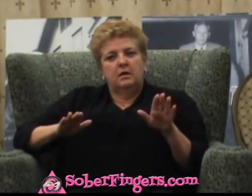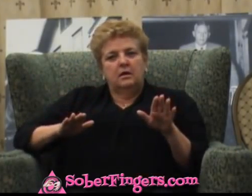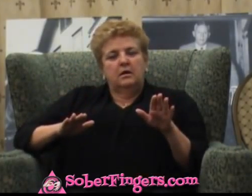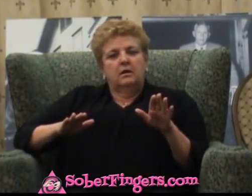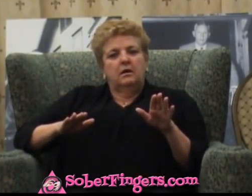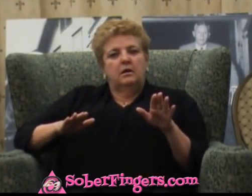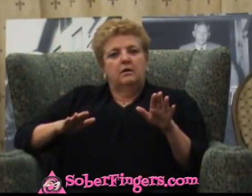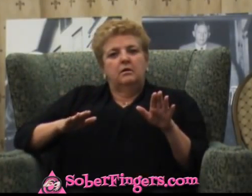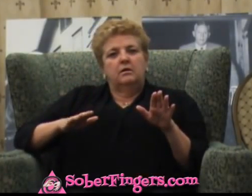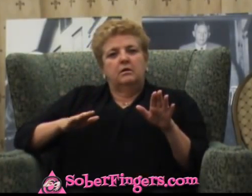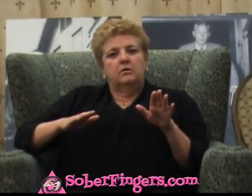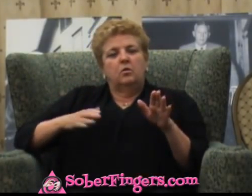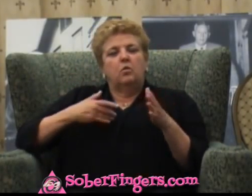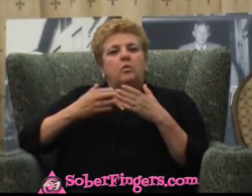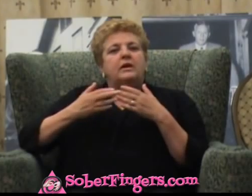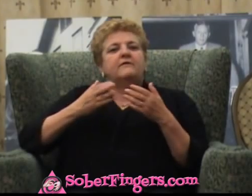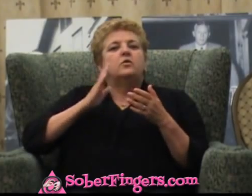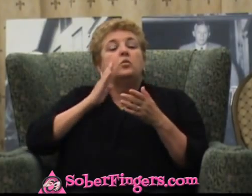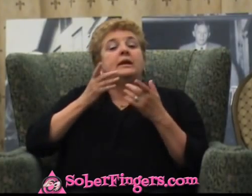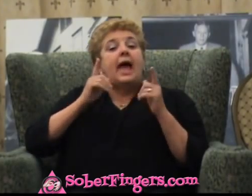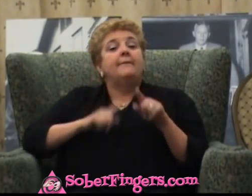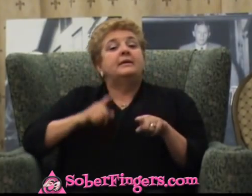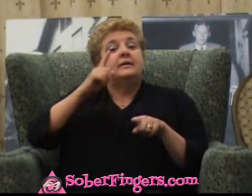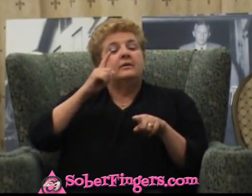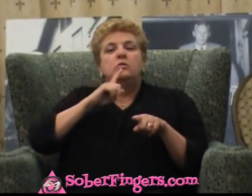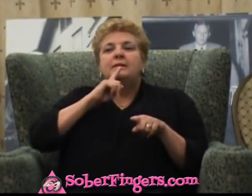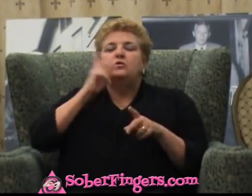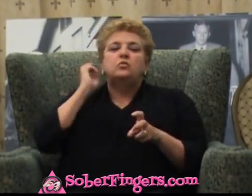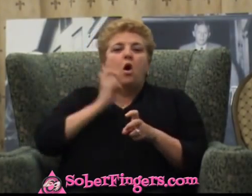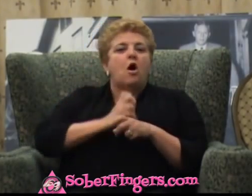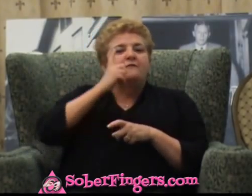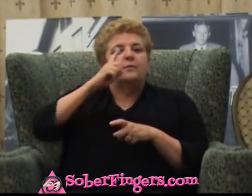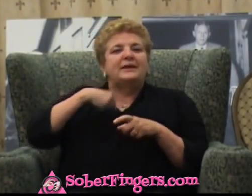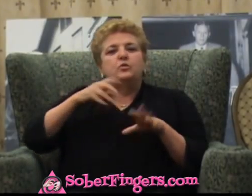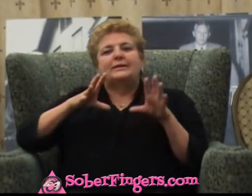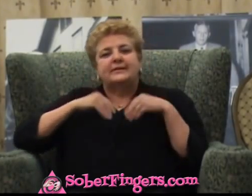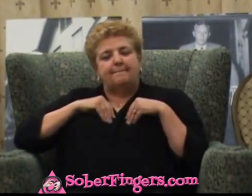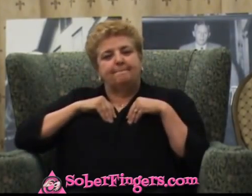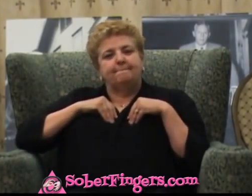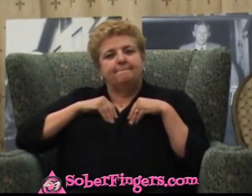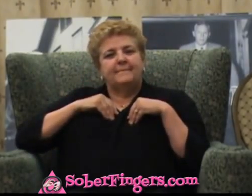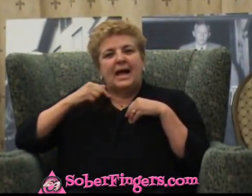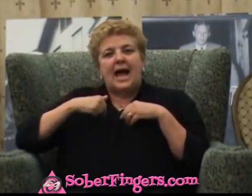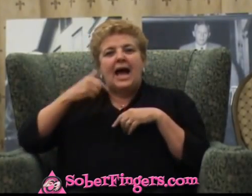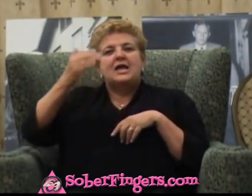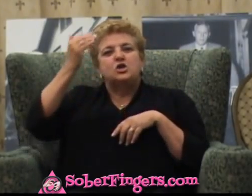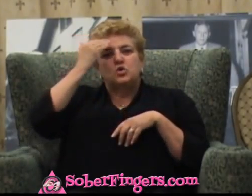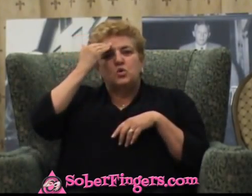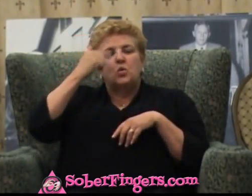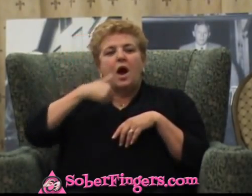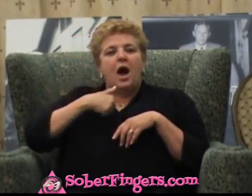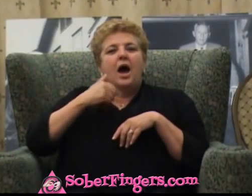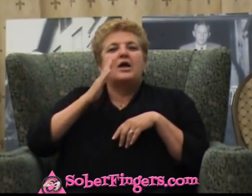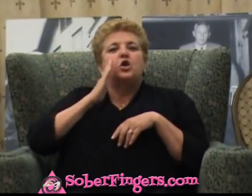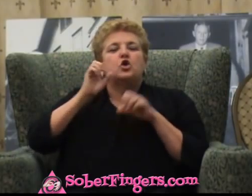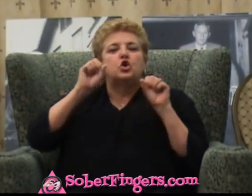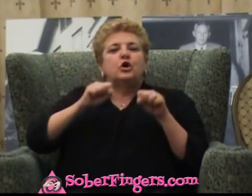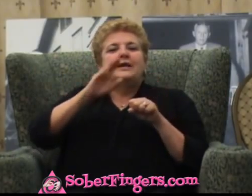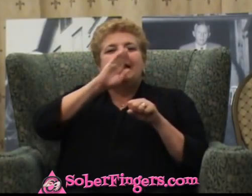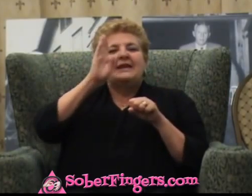too difficult for me to handle. I knew that I would never be able to get past the blackness in my